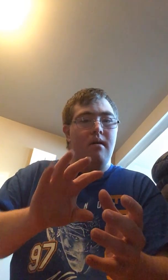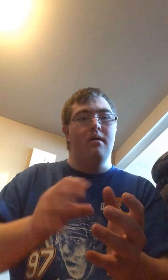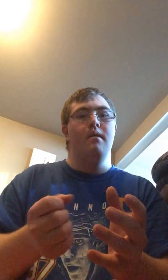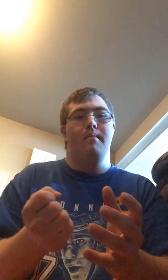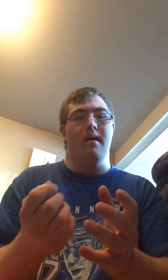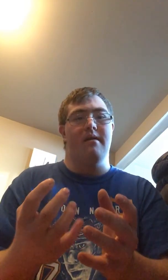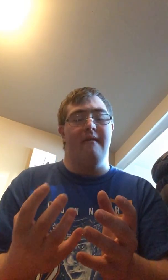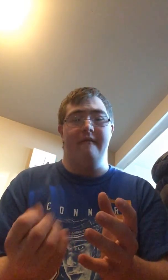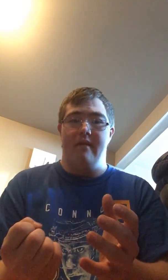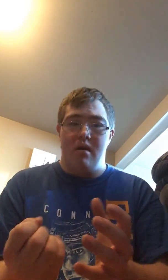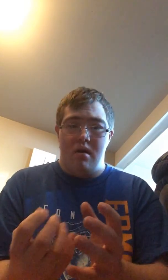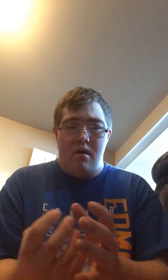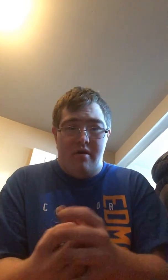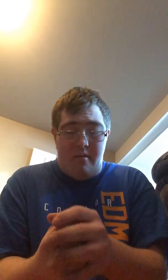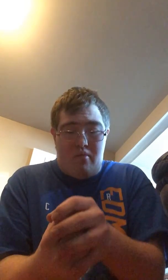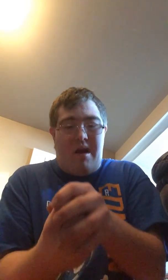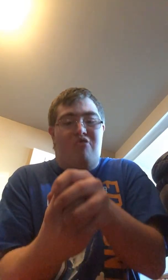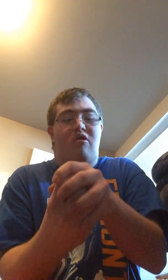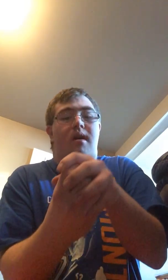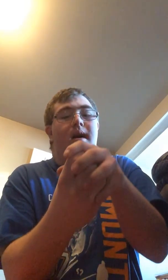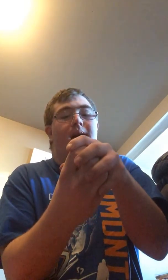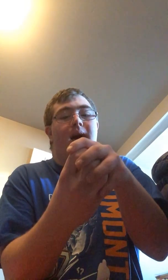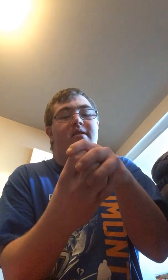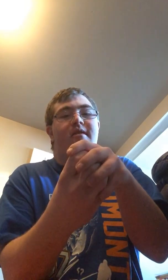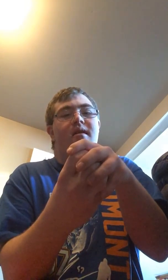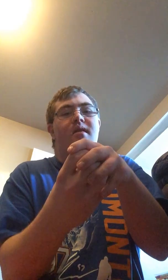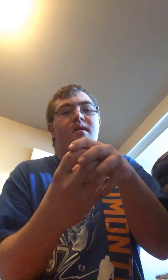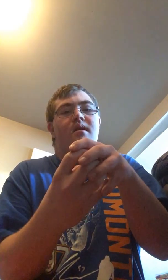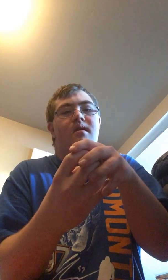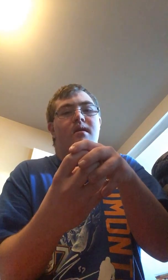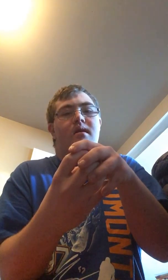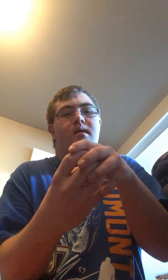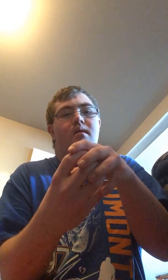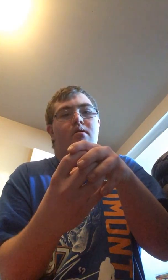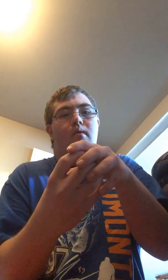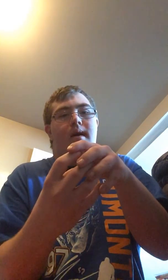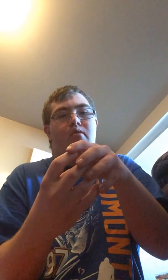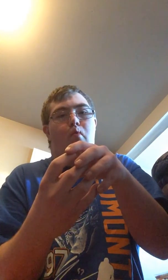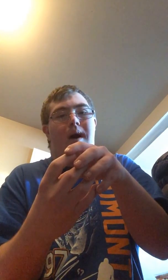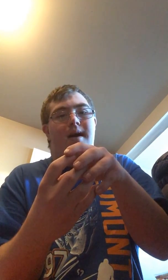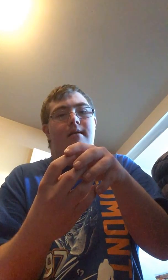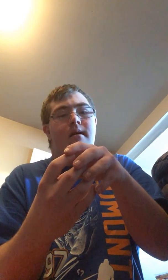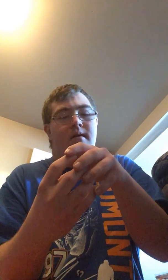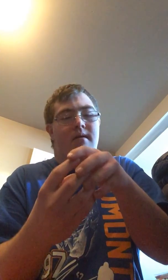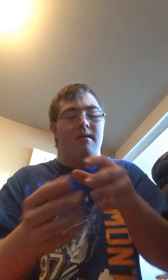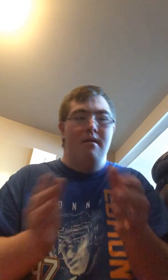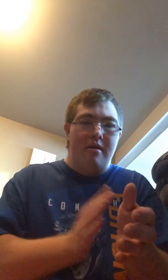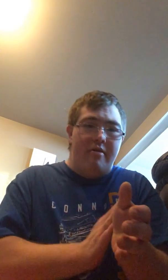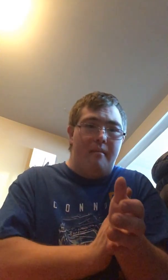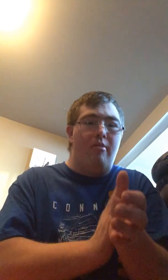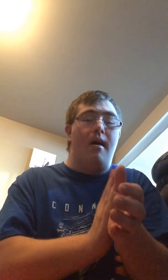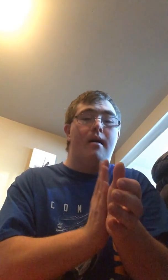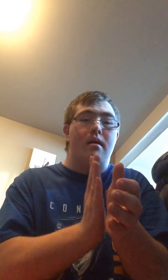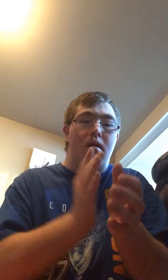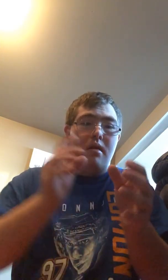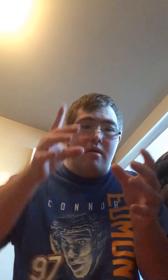of the pressure against it, so it gets wider. The blood